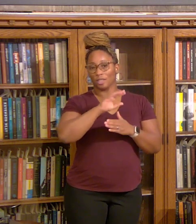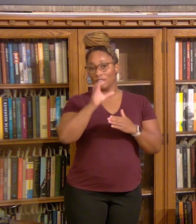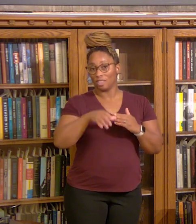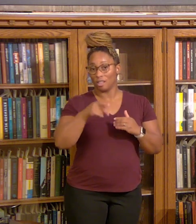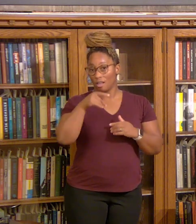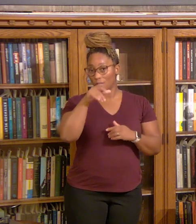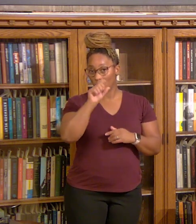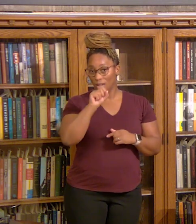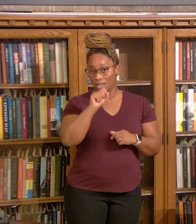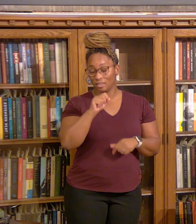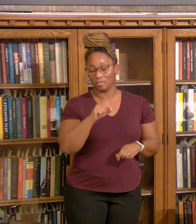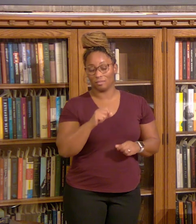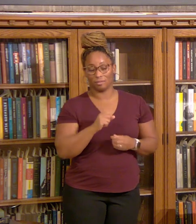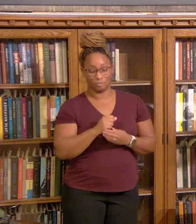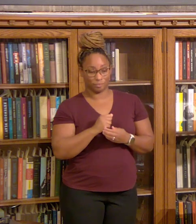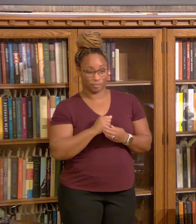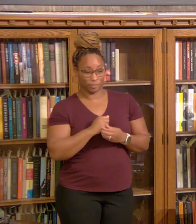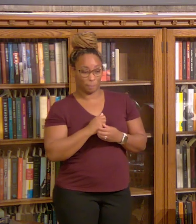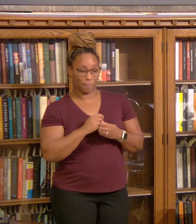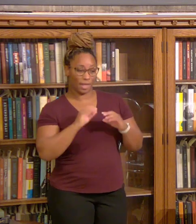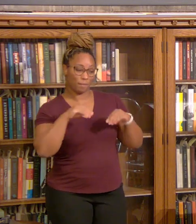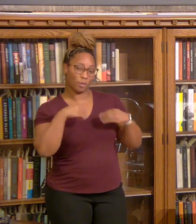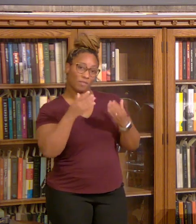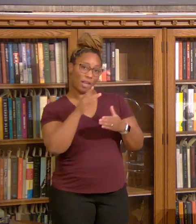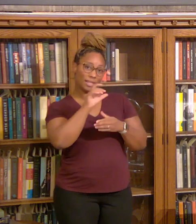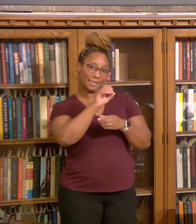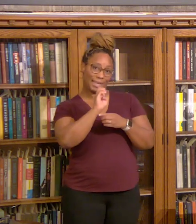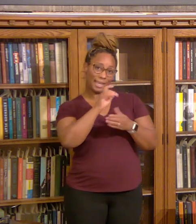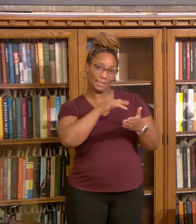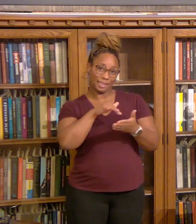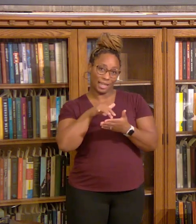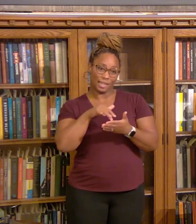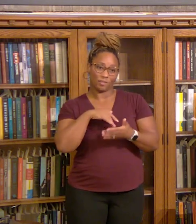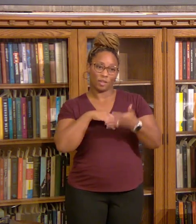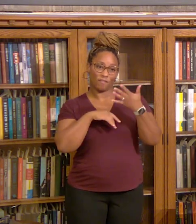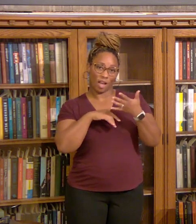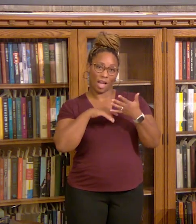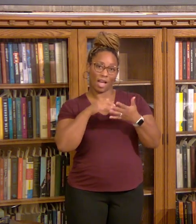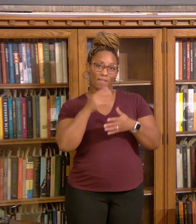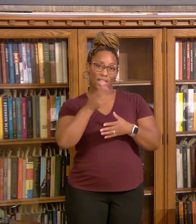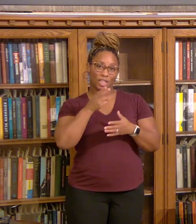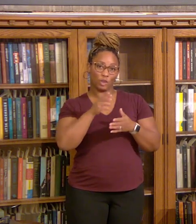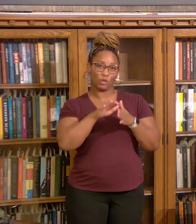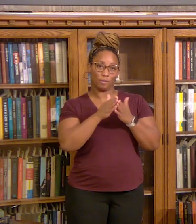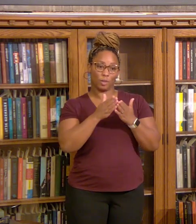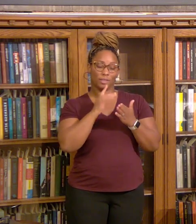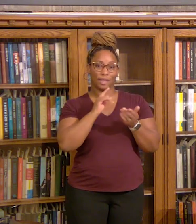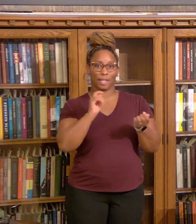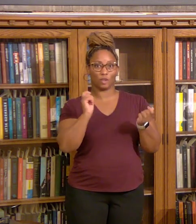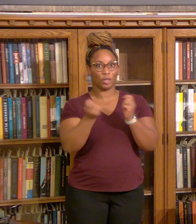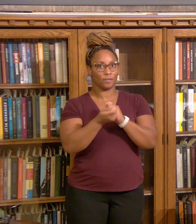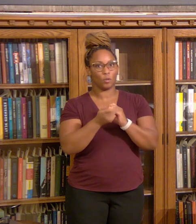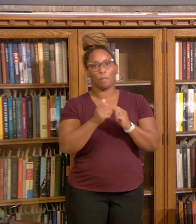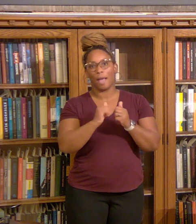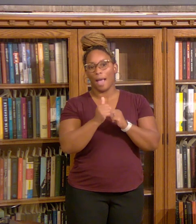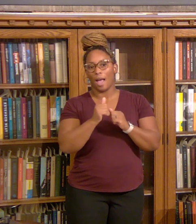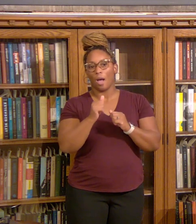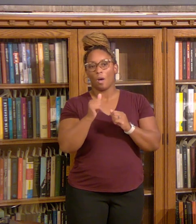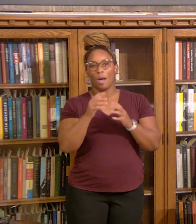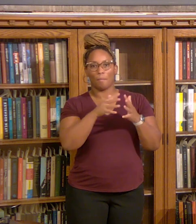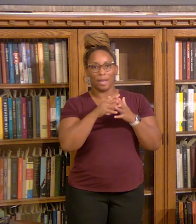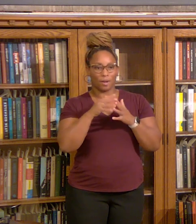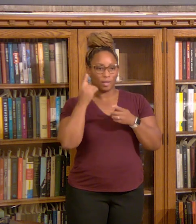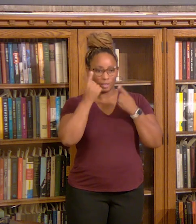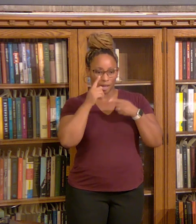um that provides case studies of of five history books that transformed the way in which Americans